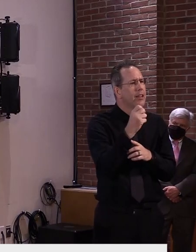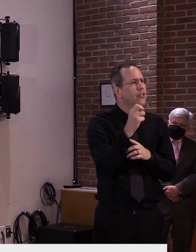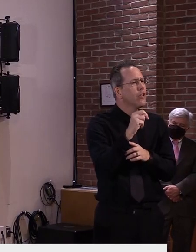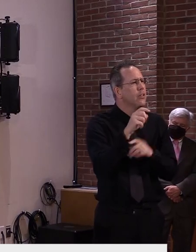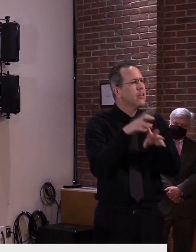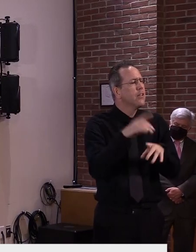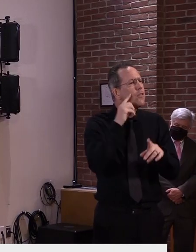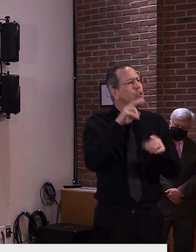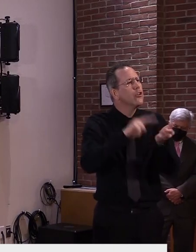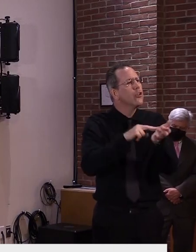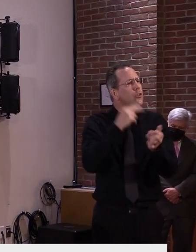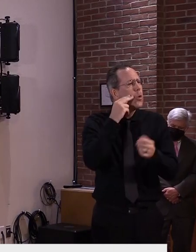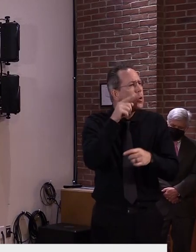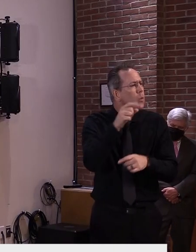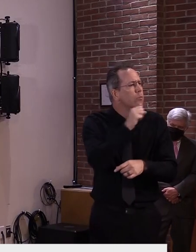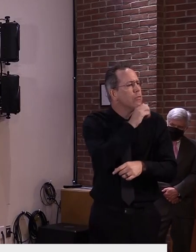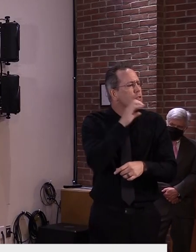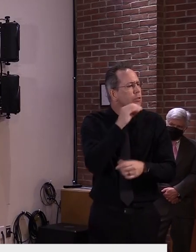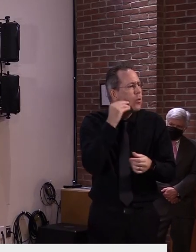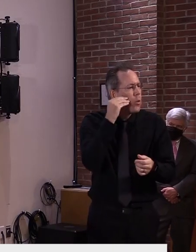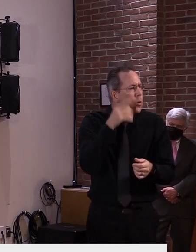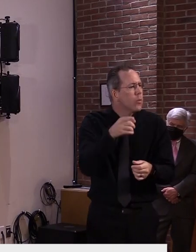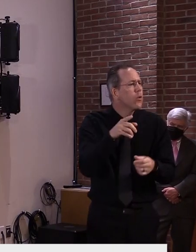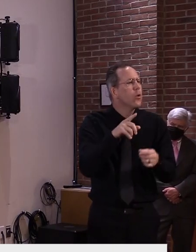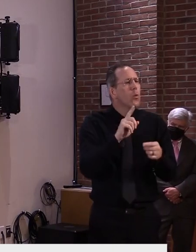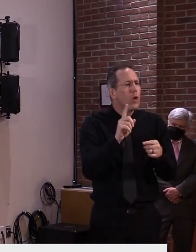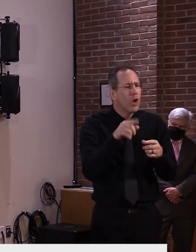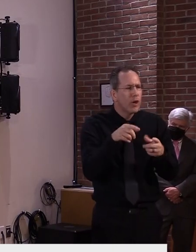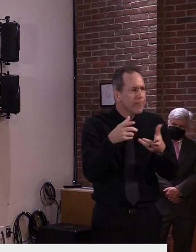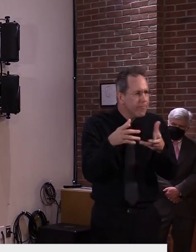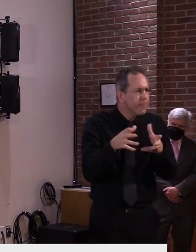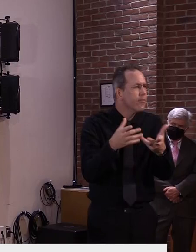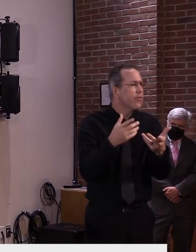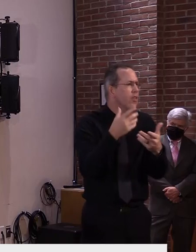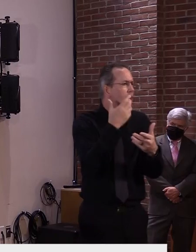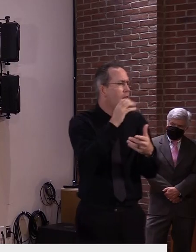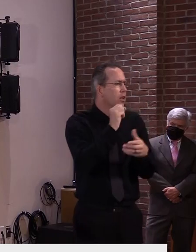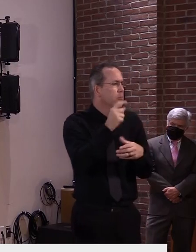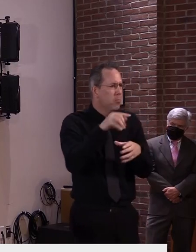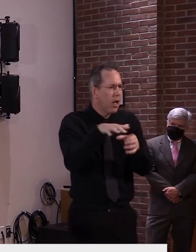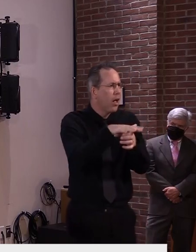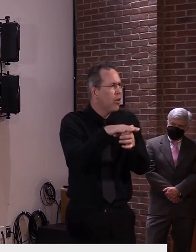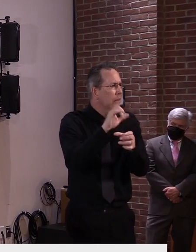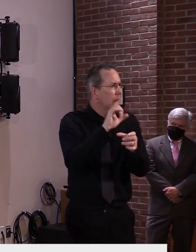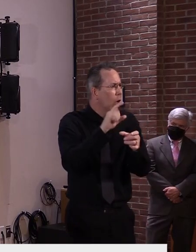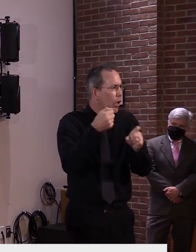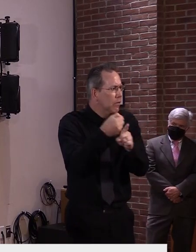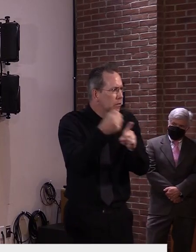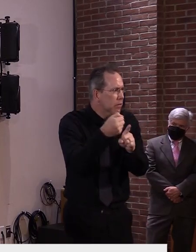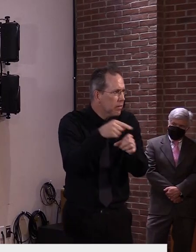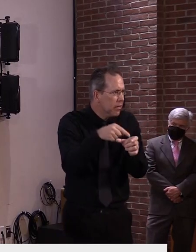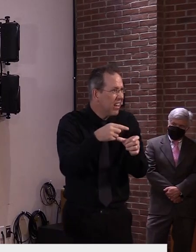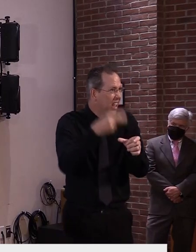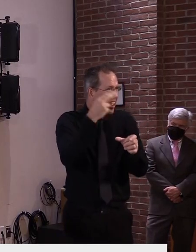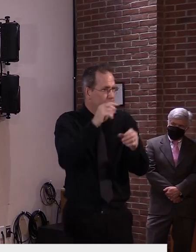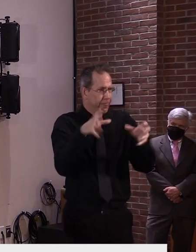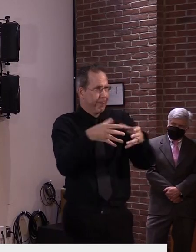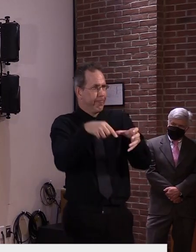to be higher because they're in a surge. But again, if people at the nursing home have no